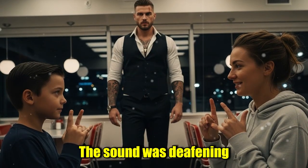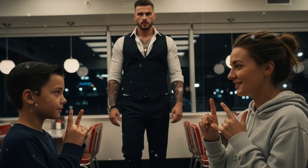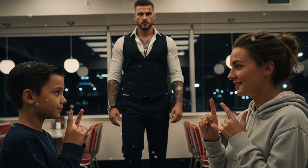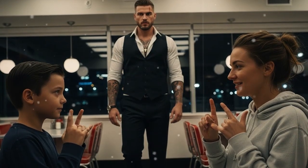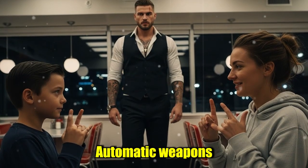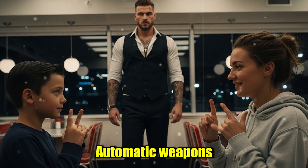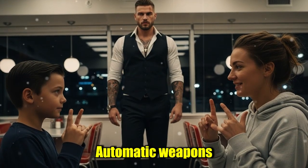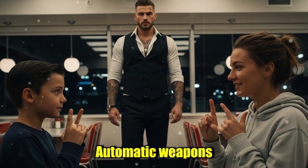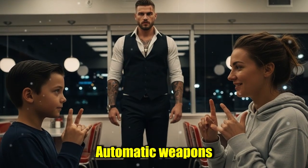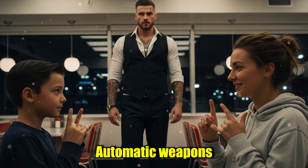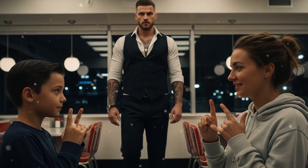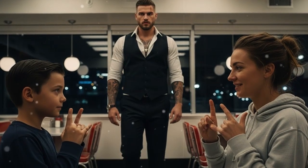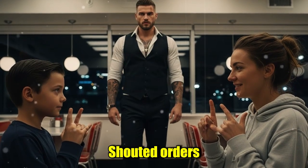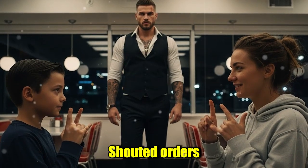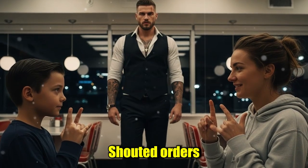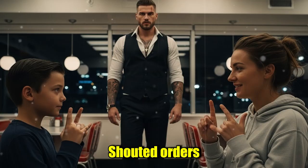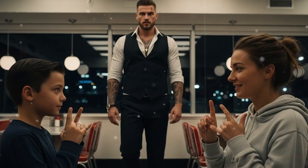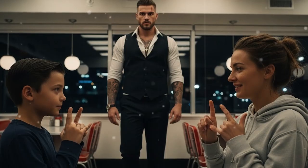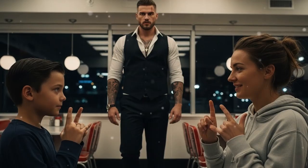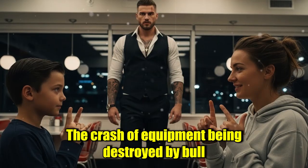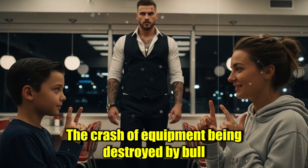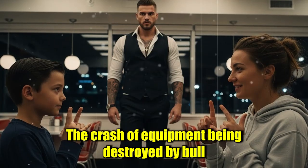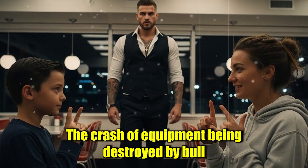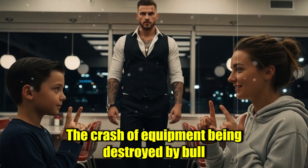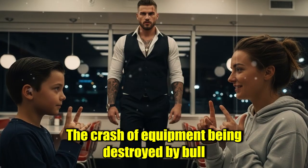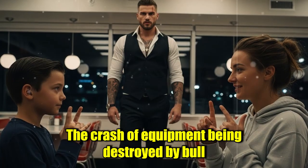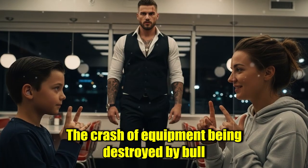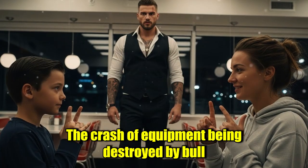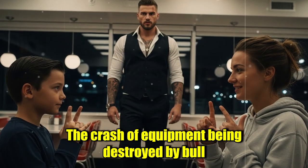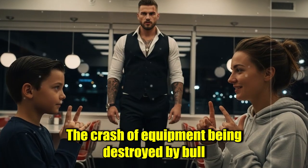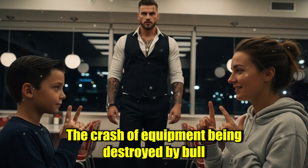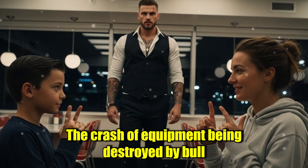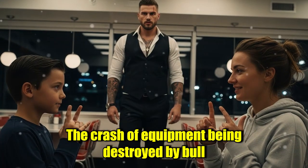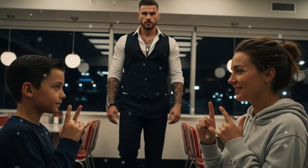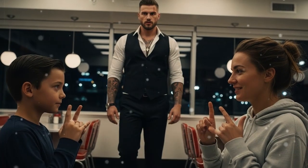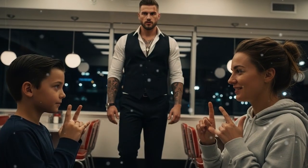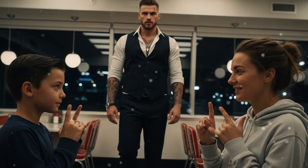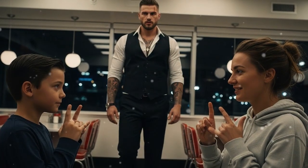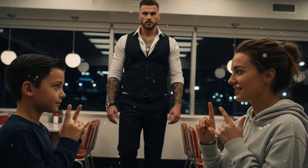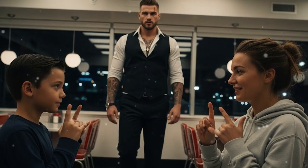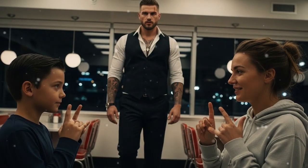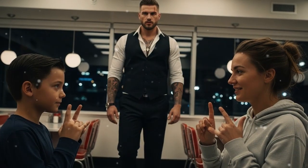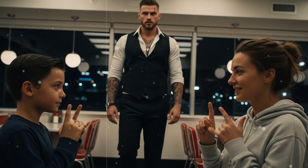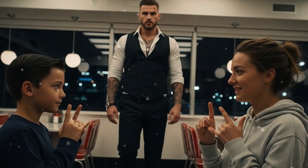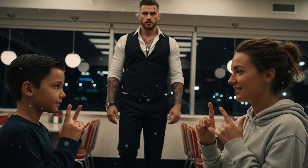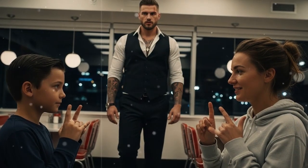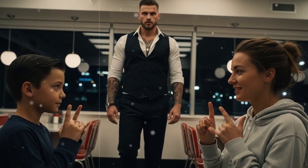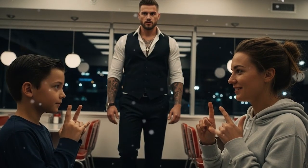deafening. Automatic weapons, shouted orders, the crash of equipment being destroyed by bullets. Emma pressed Luca's face against